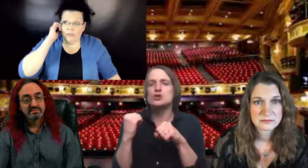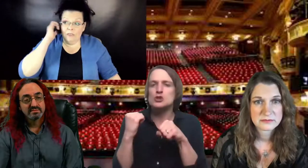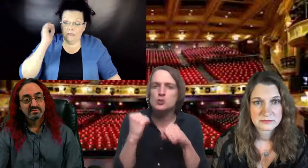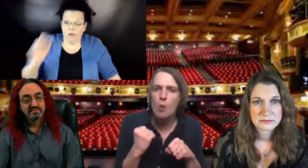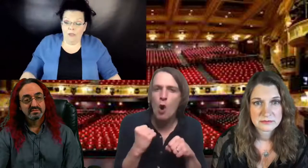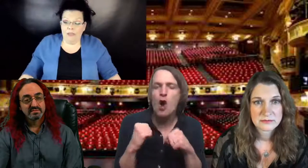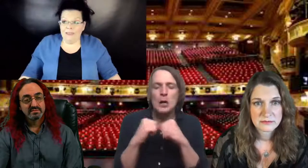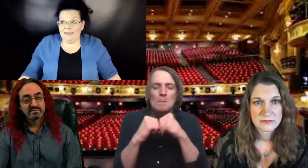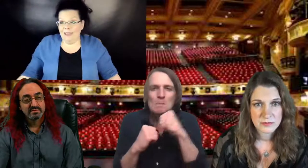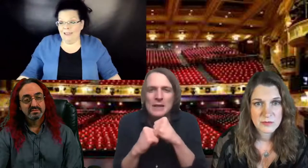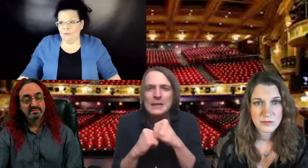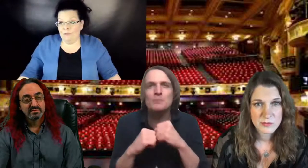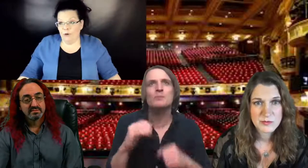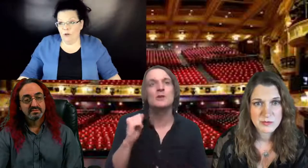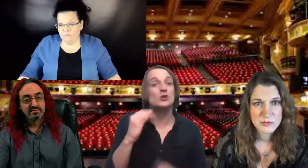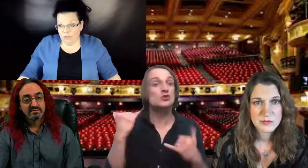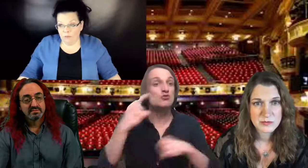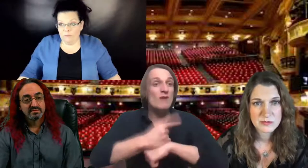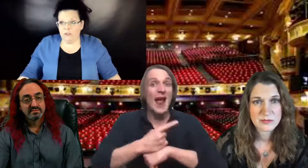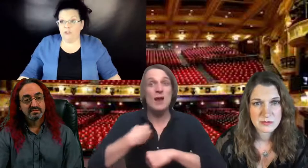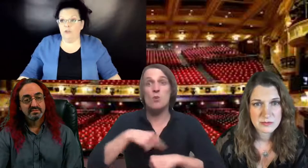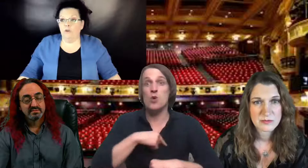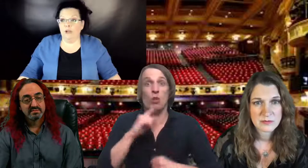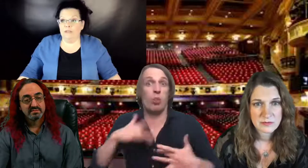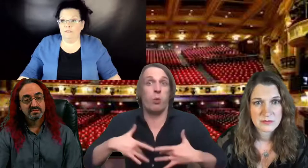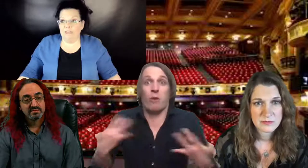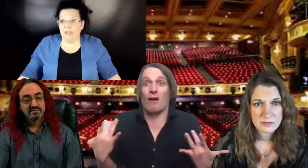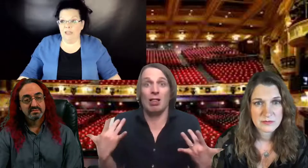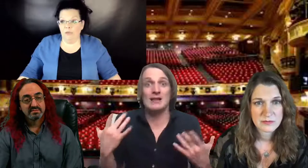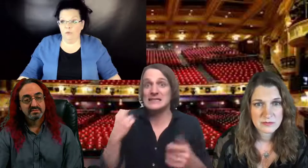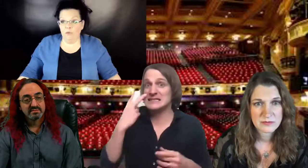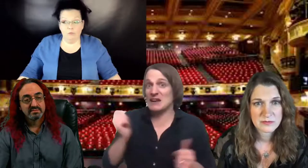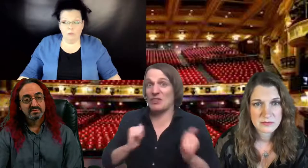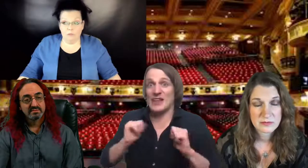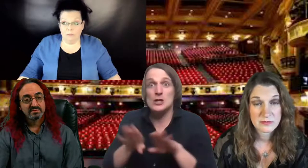the, you know, AEA was all very much so as of